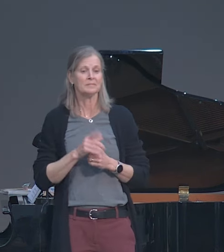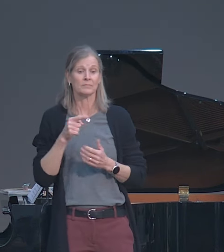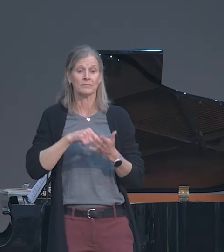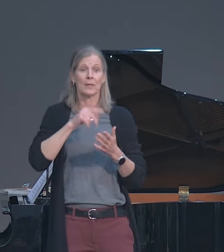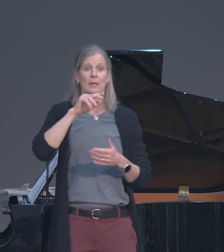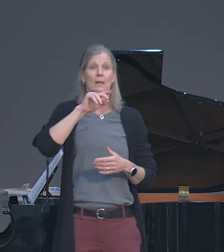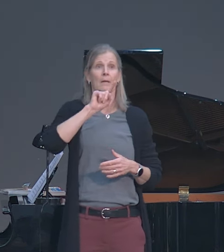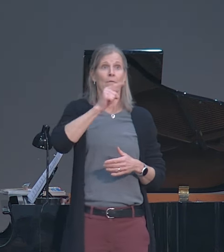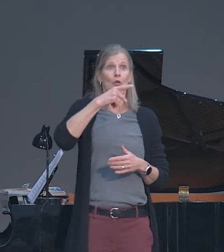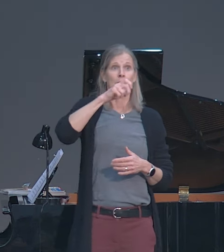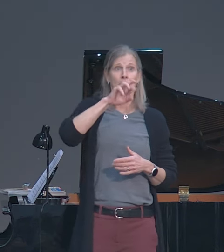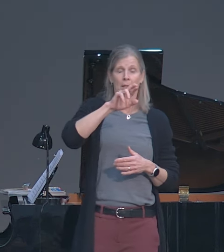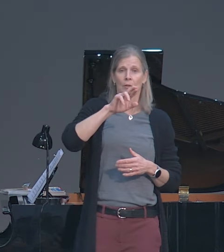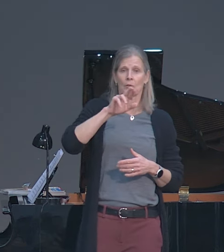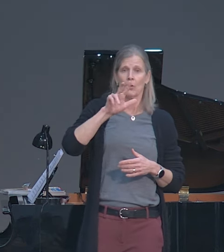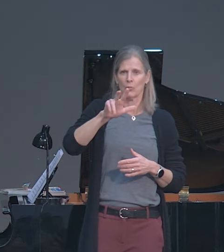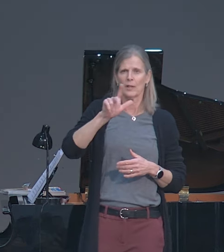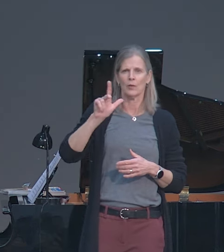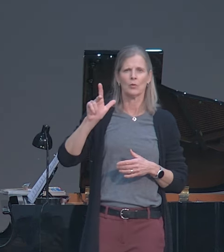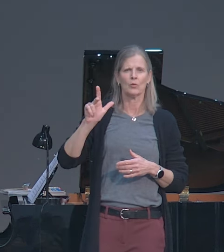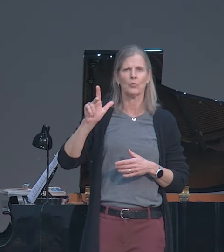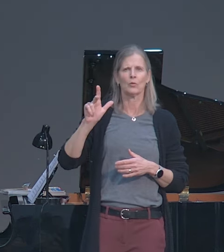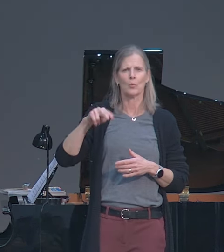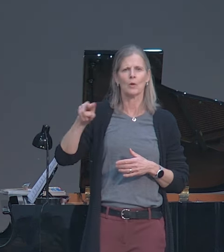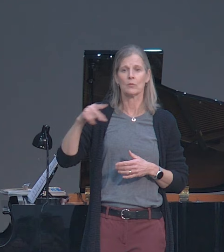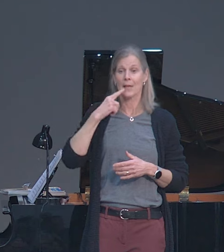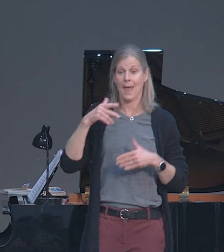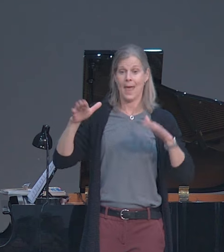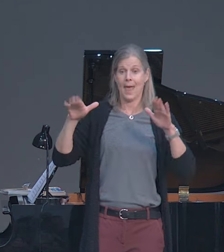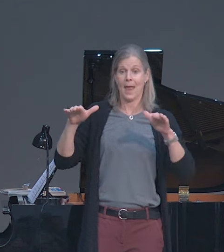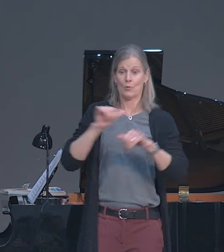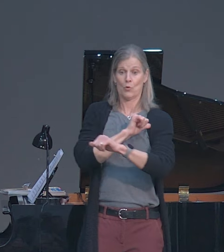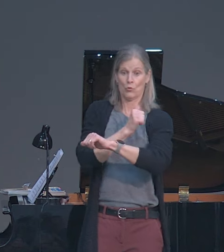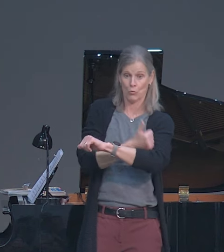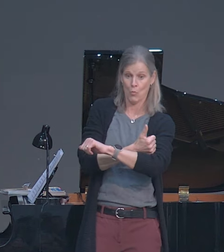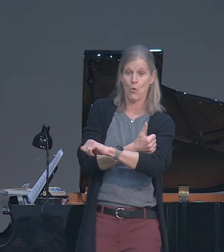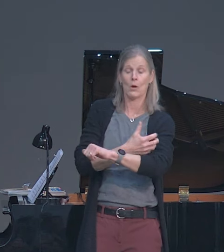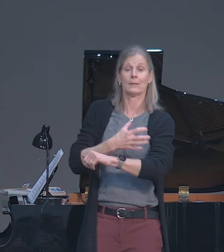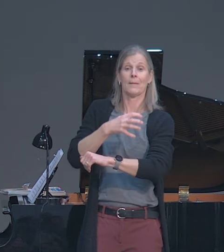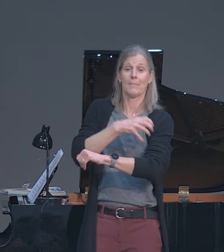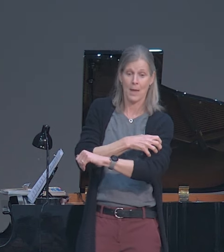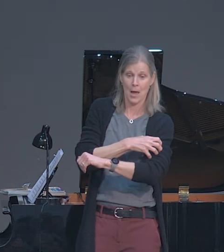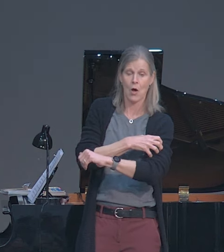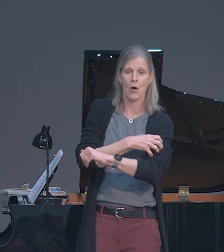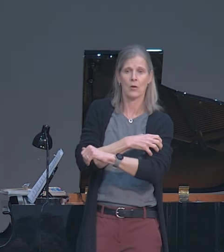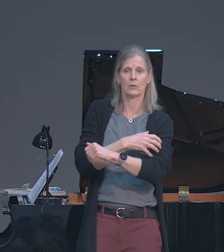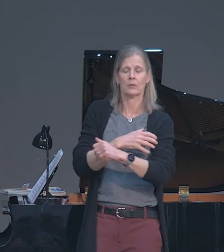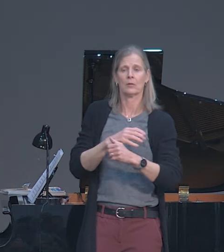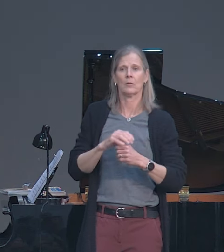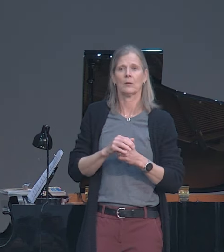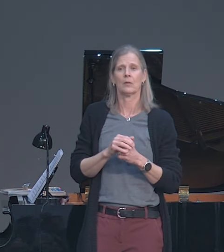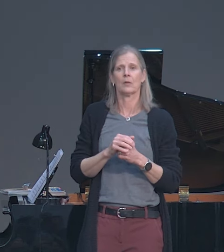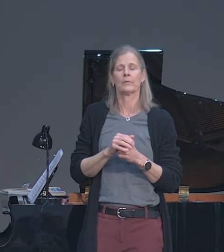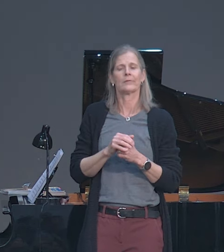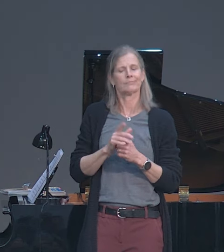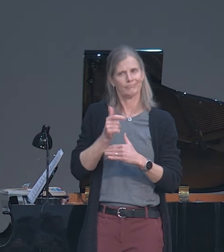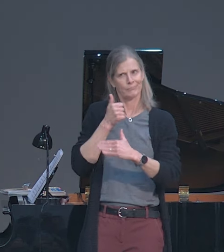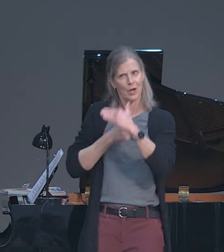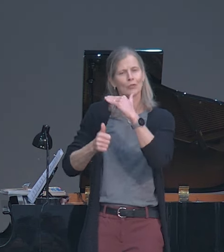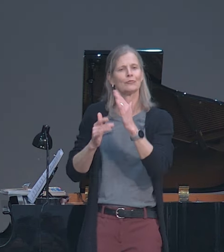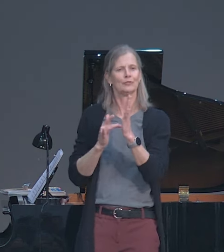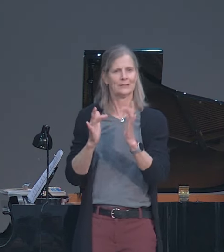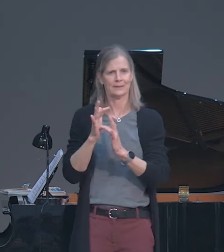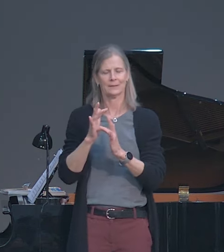3, 22 says that angels, authorities, and powers have been all made subject to